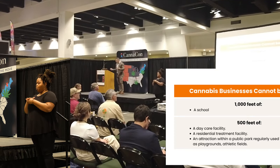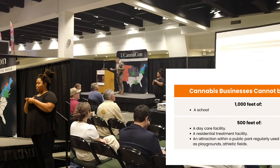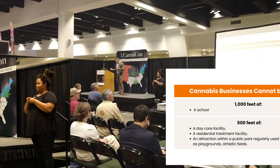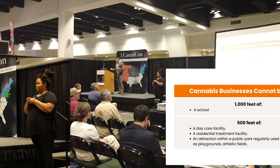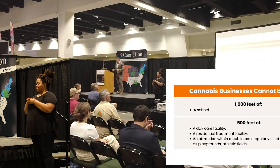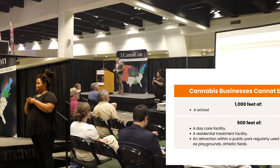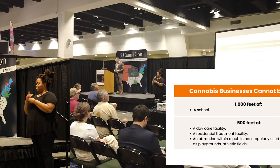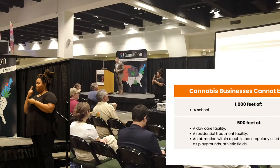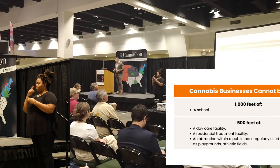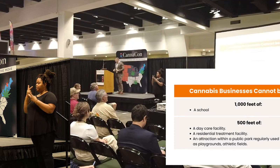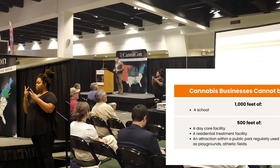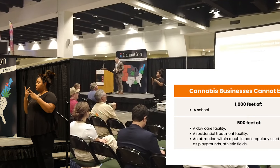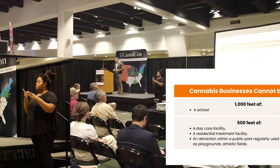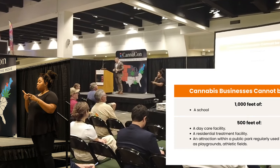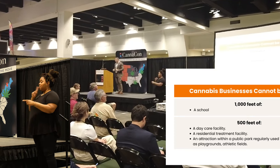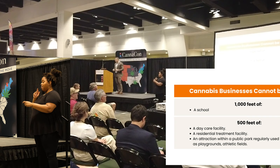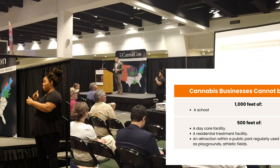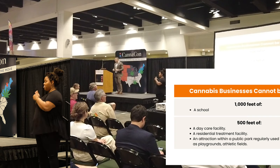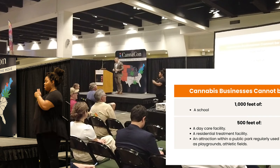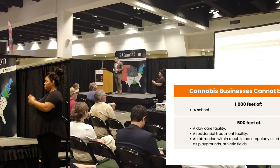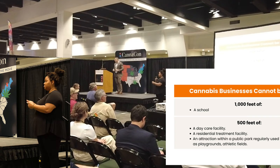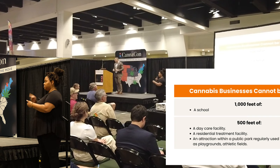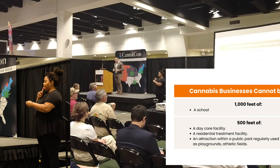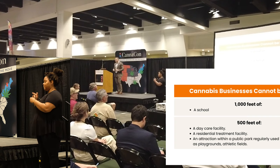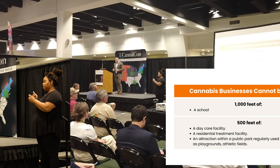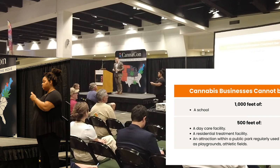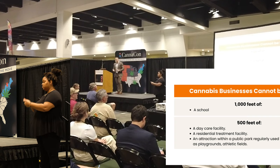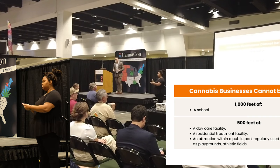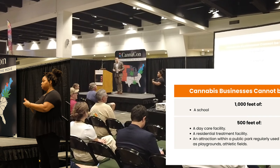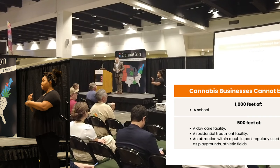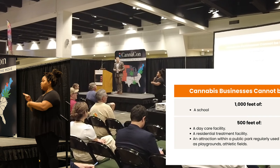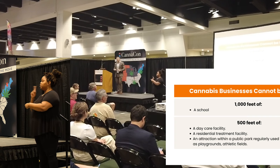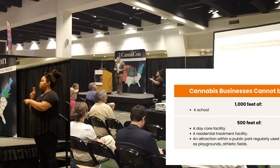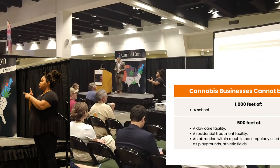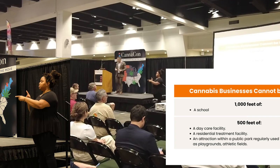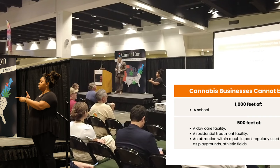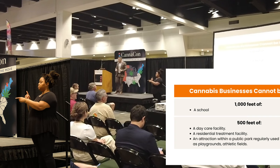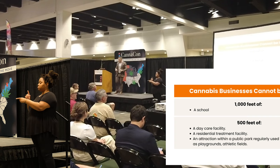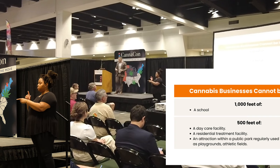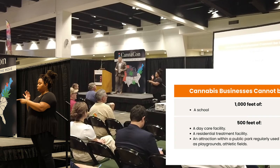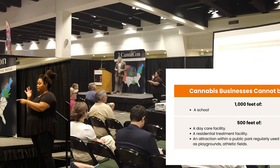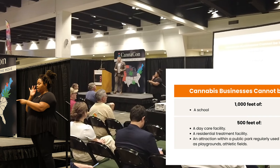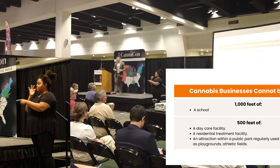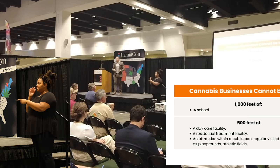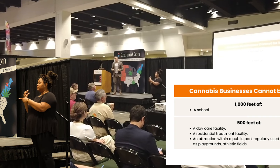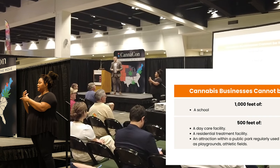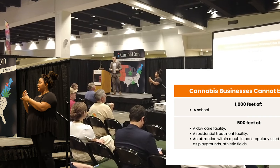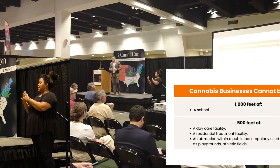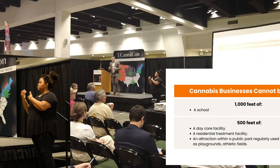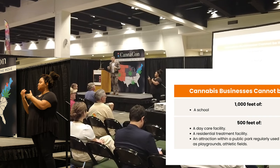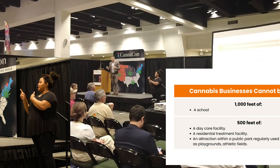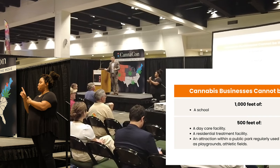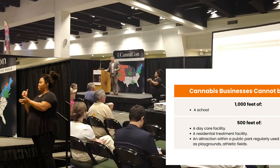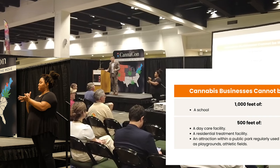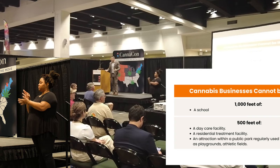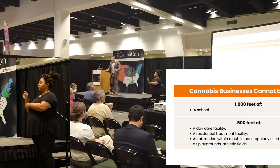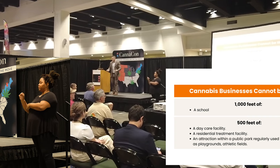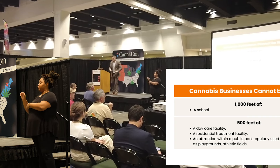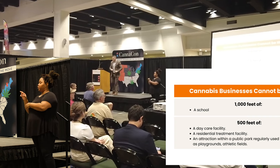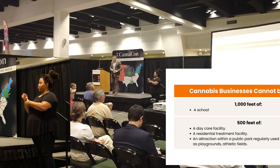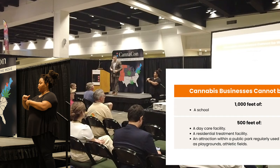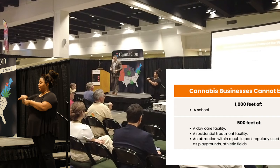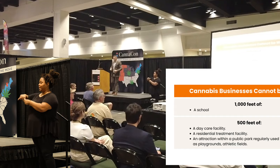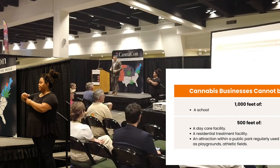compliance side, we want to make sure that cannabis businesses are outside of a 1,000-foot radius. This, again, is as the crow